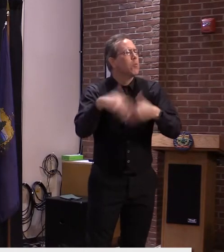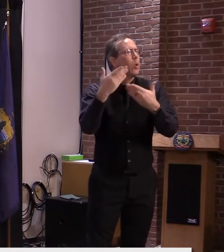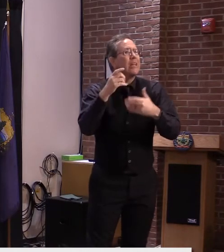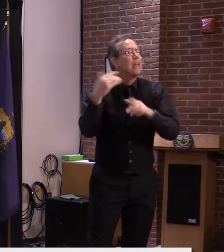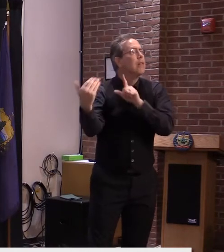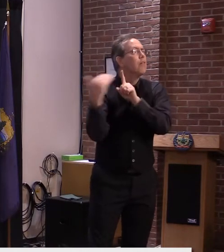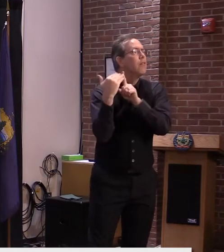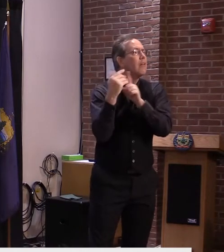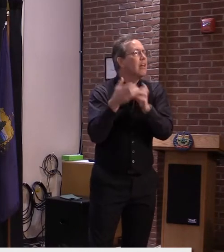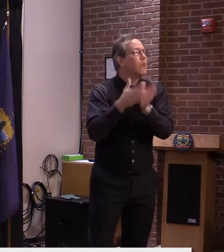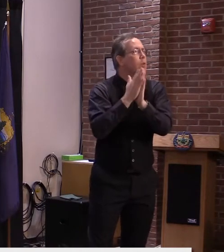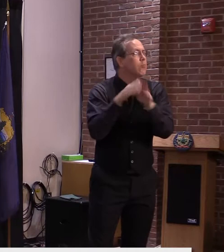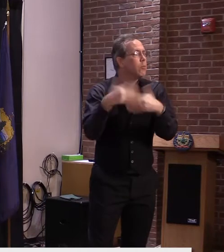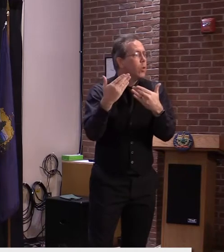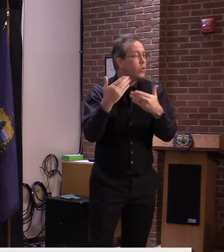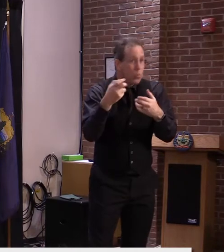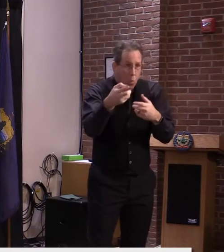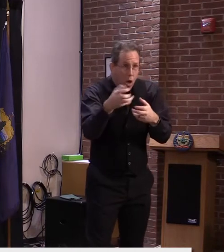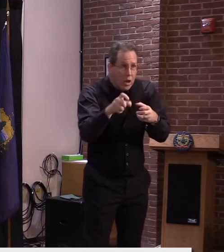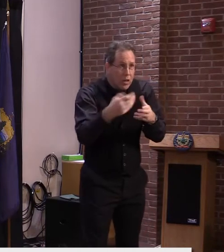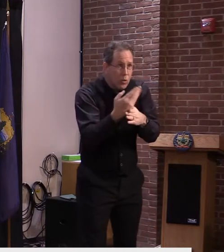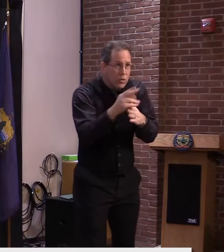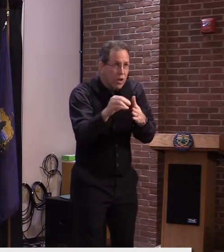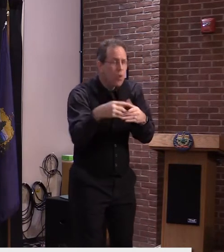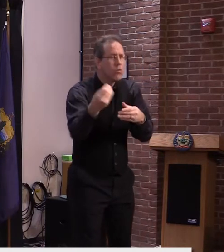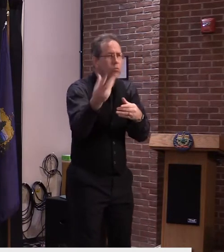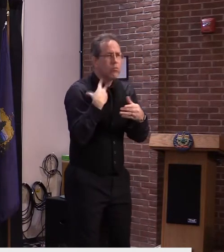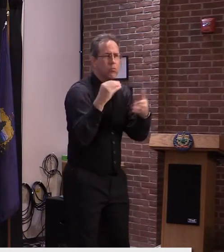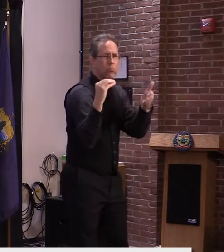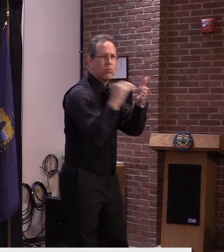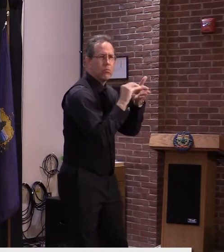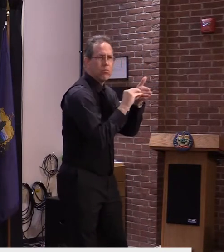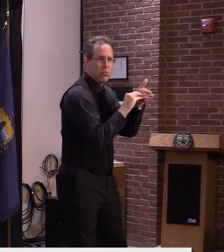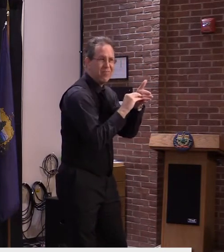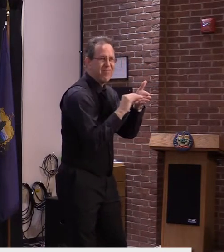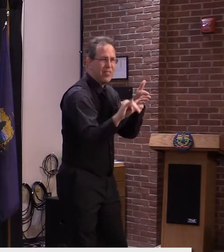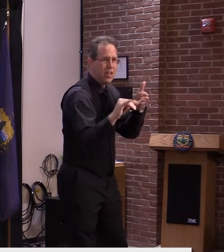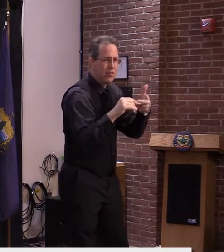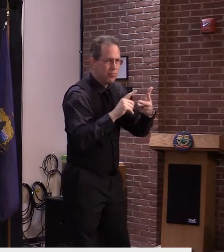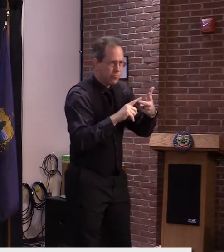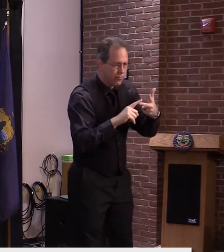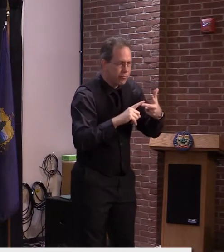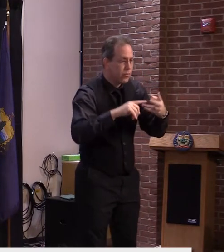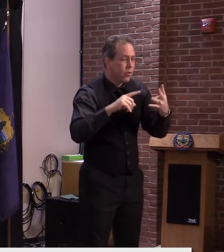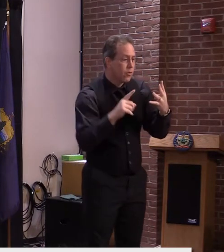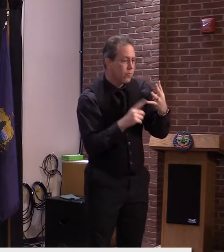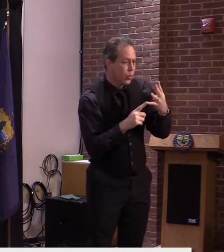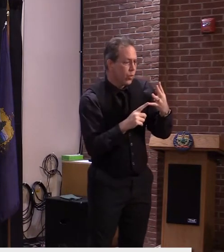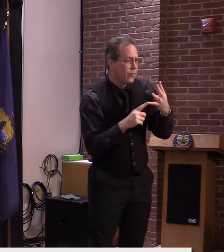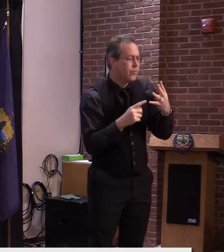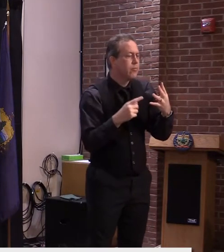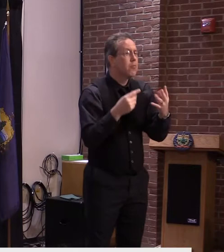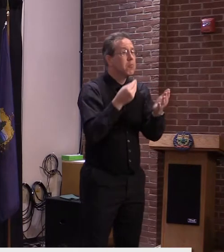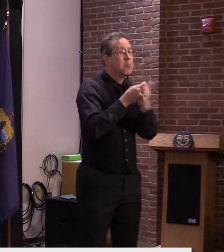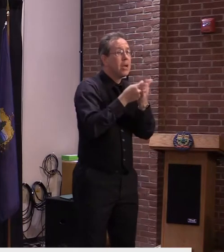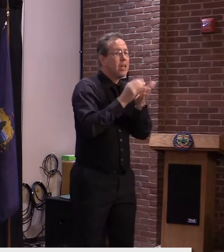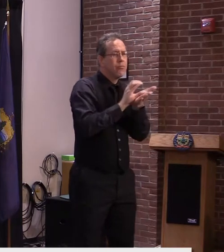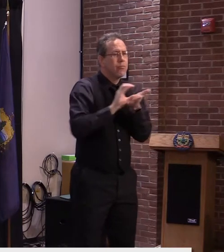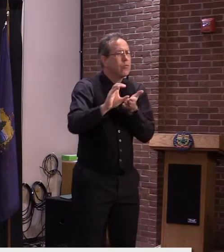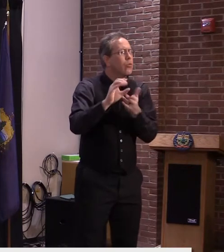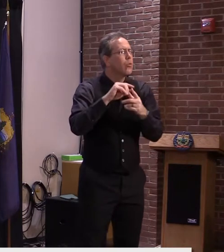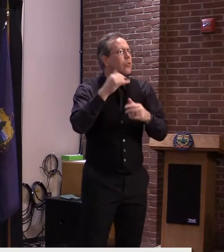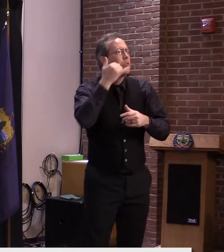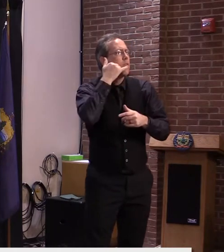the towers to expand their service and identify co-location rent rates. The fourth step is to grant funds to cell